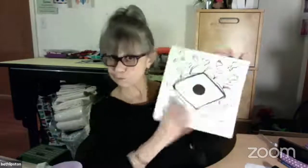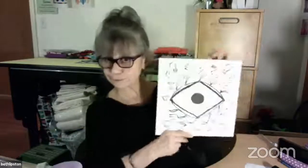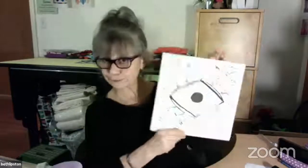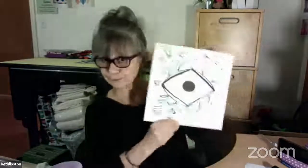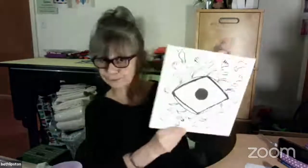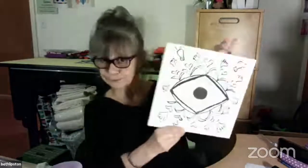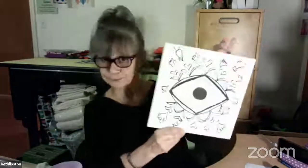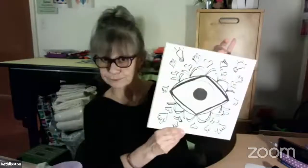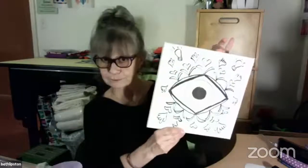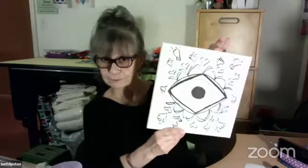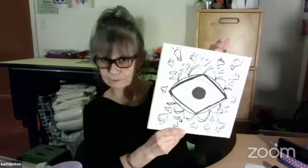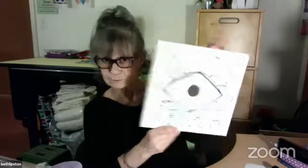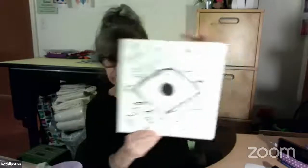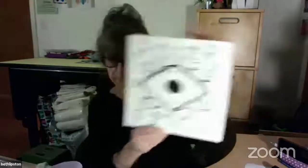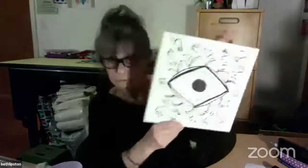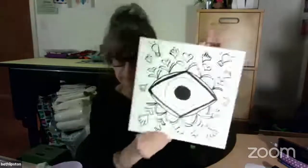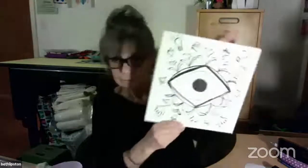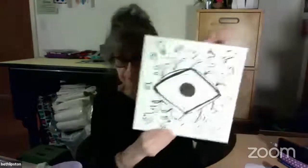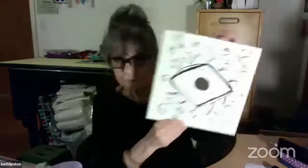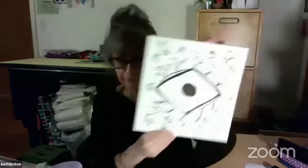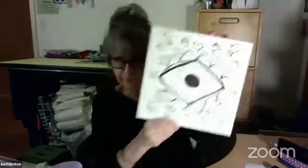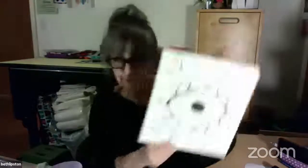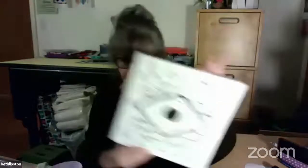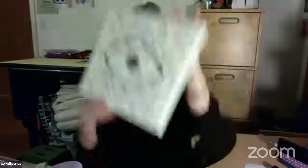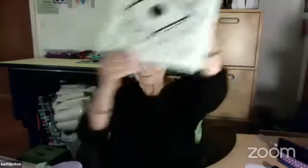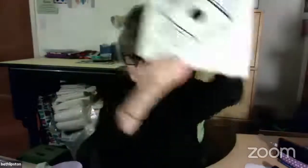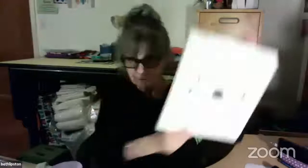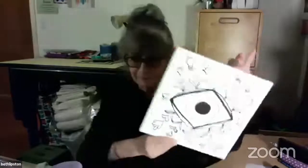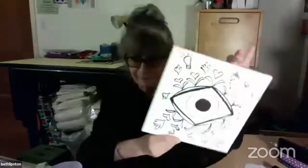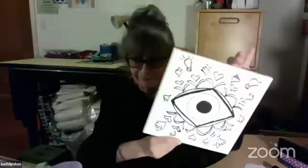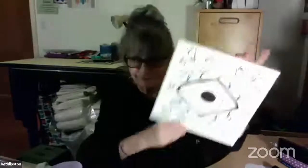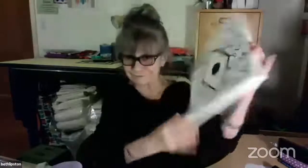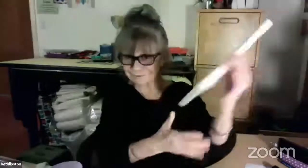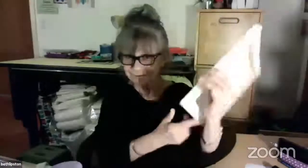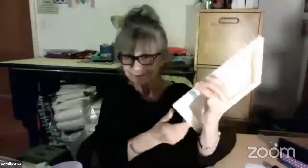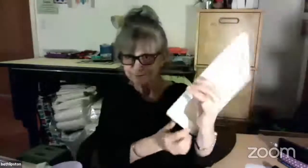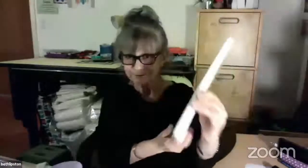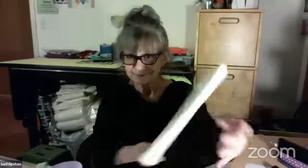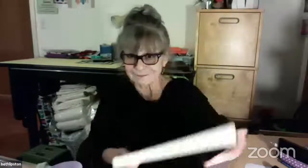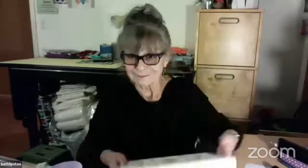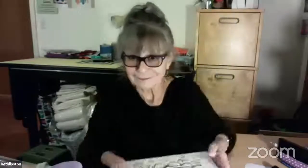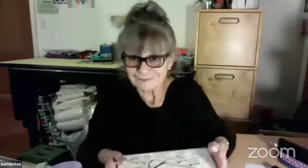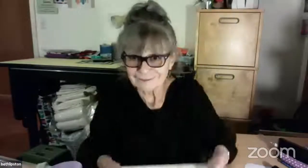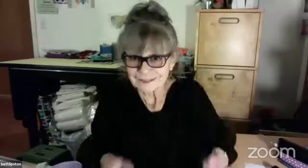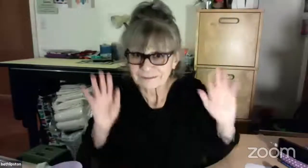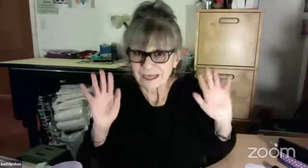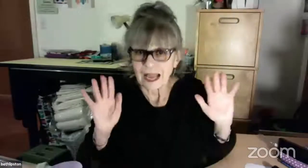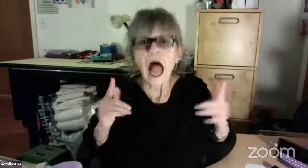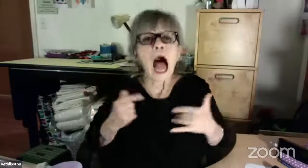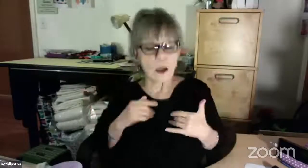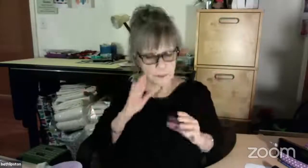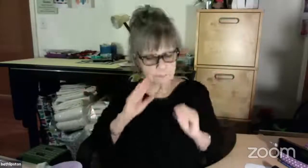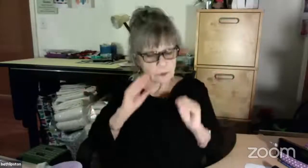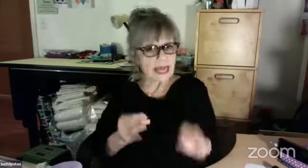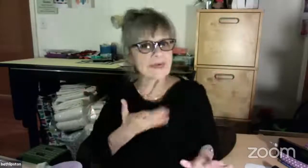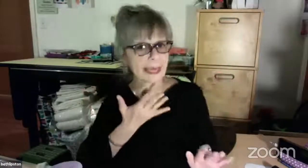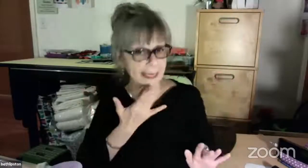idea behind my painting here. Wow, very cool. Great. That's beautiful, Beth. And Susan's saying, oh, that is